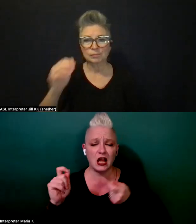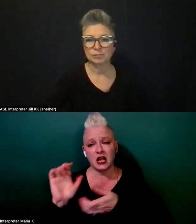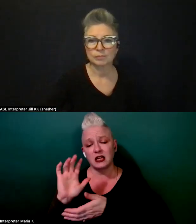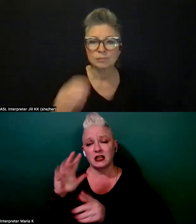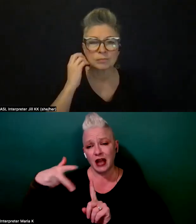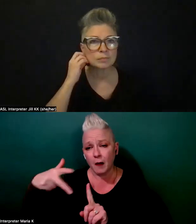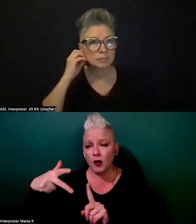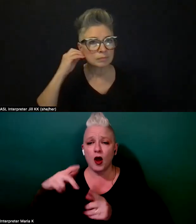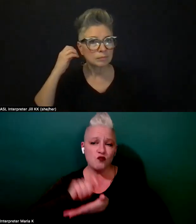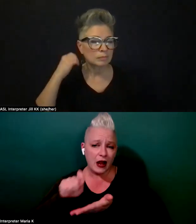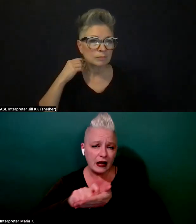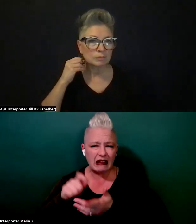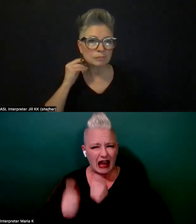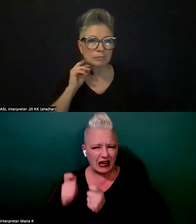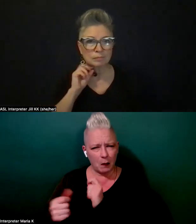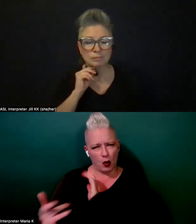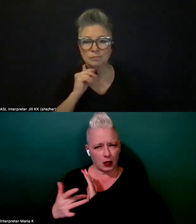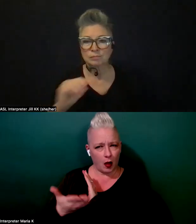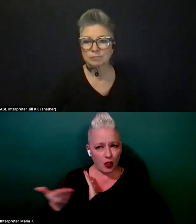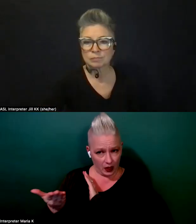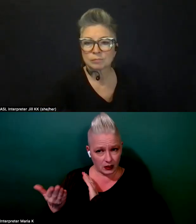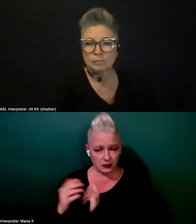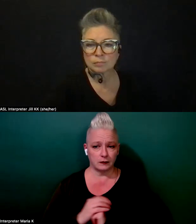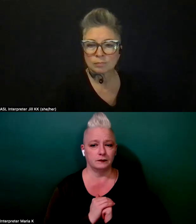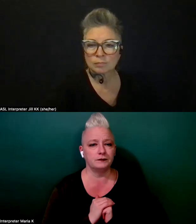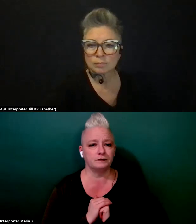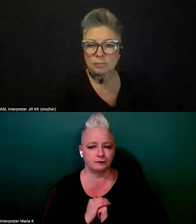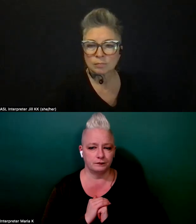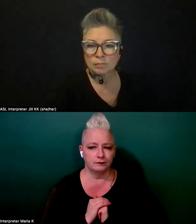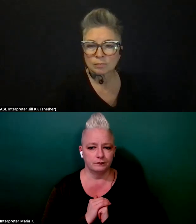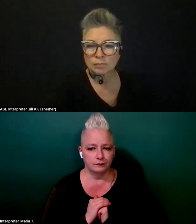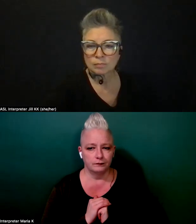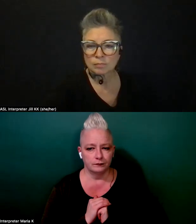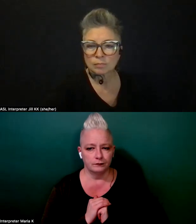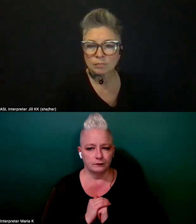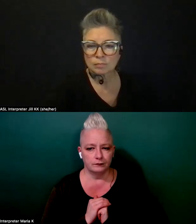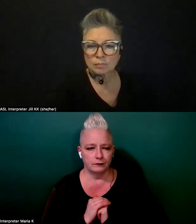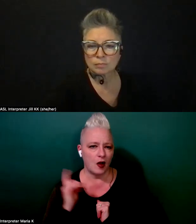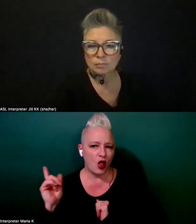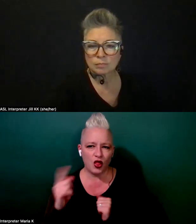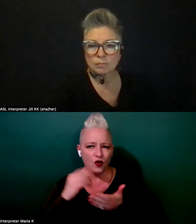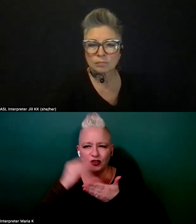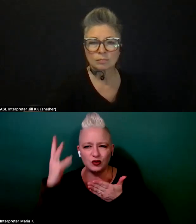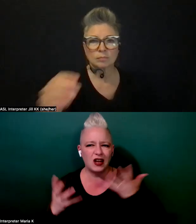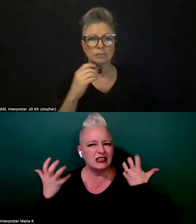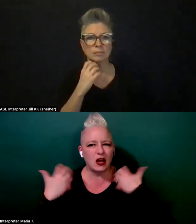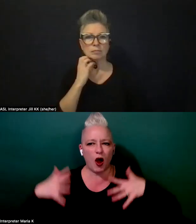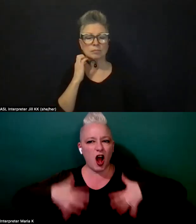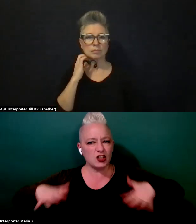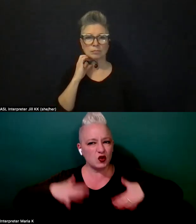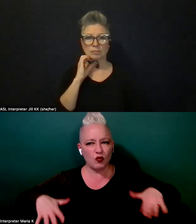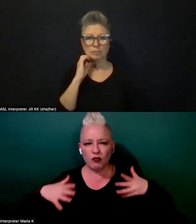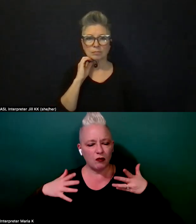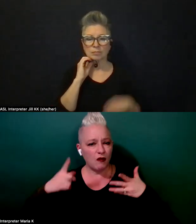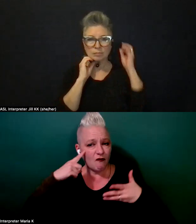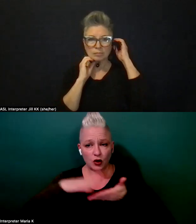and editing, more technical things. And those students just never wanted to do the costumes for